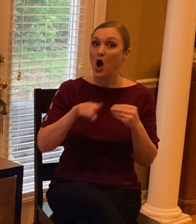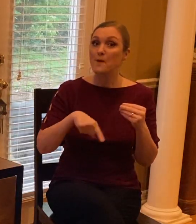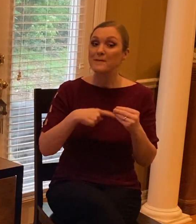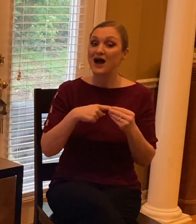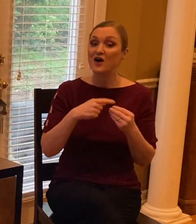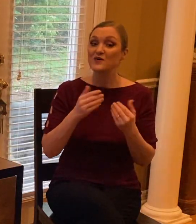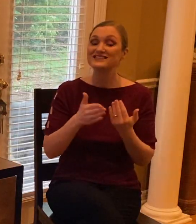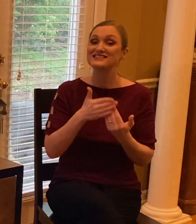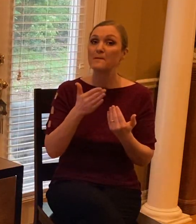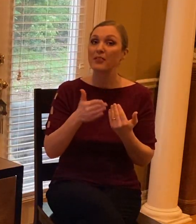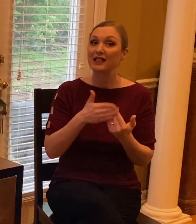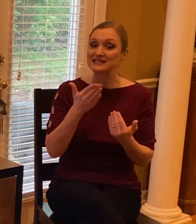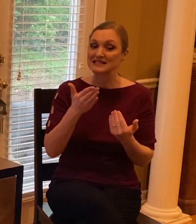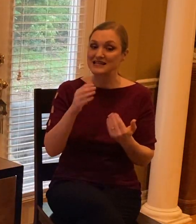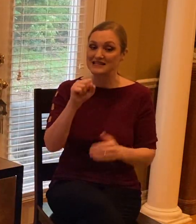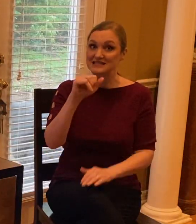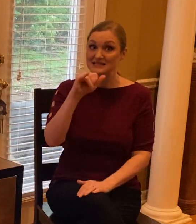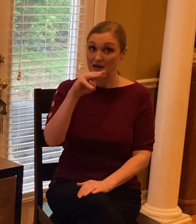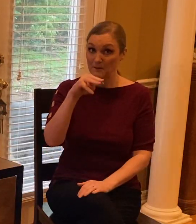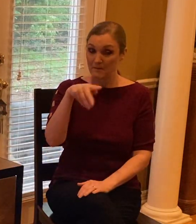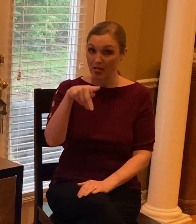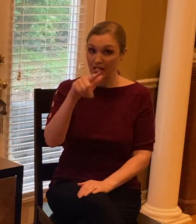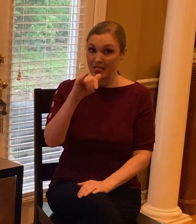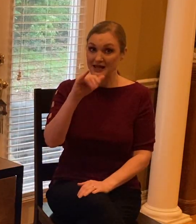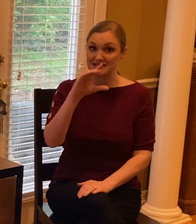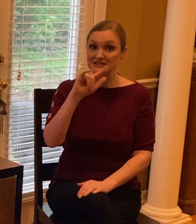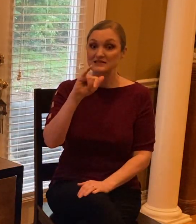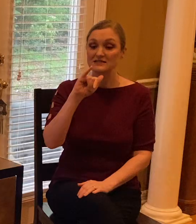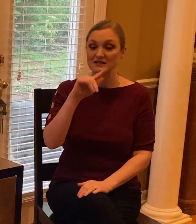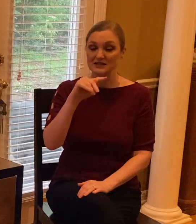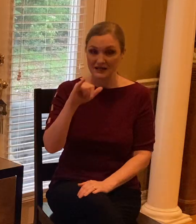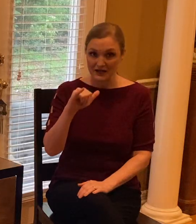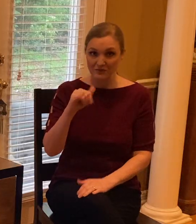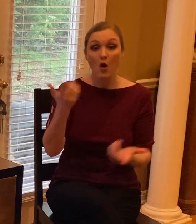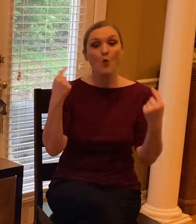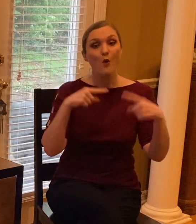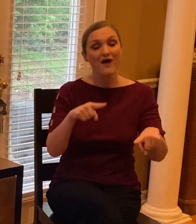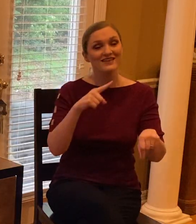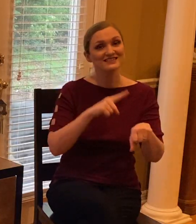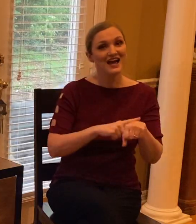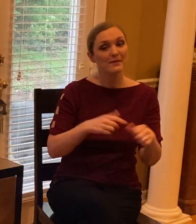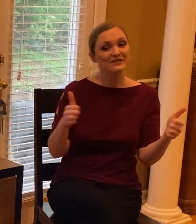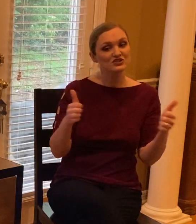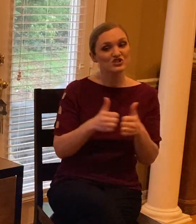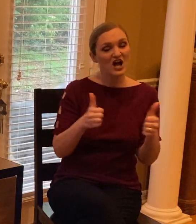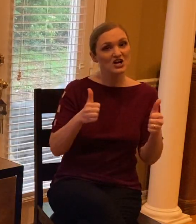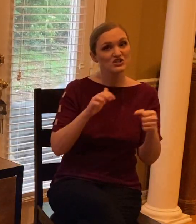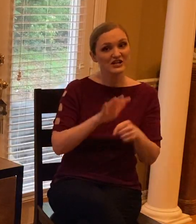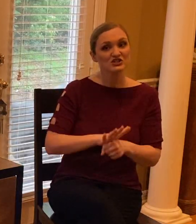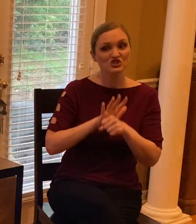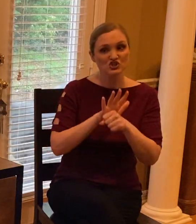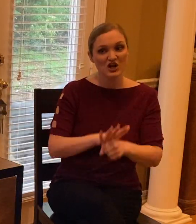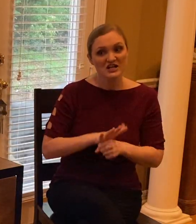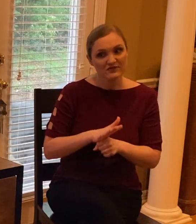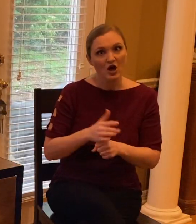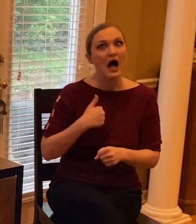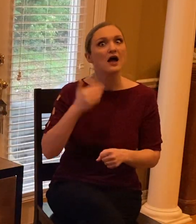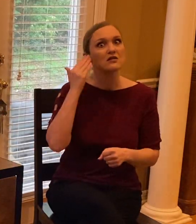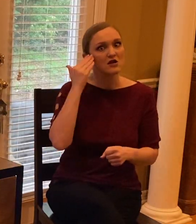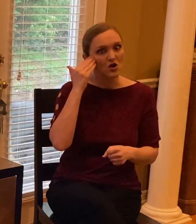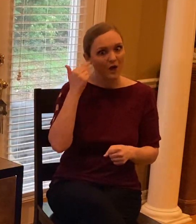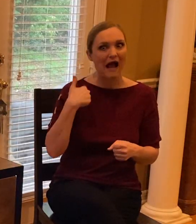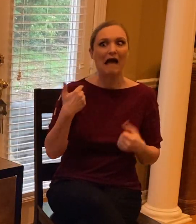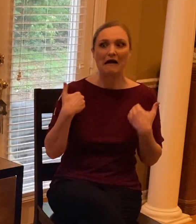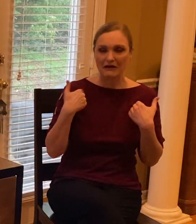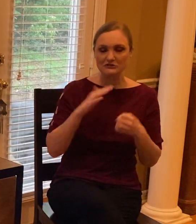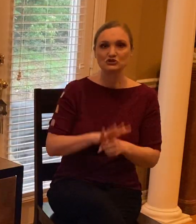because while this time is incredibly challenging, and there's all kinds of stresses. I mean, I think about the stresses that I